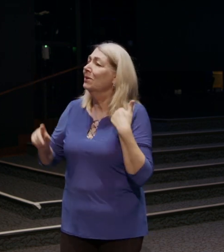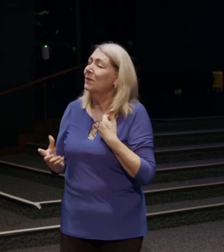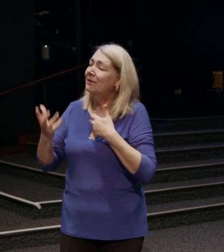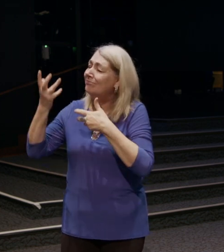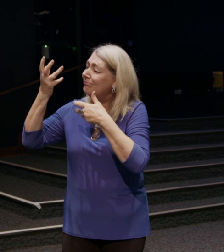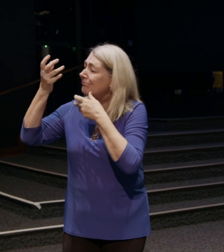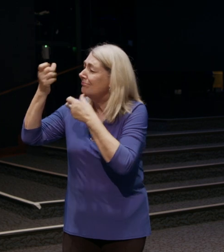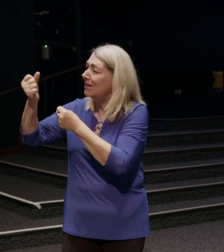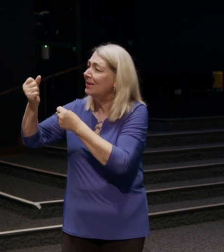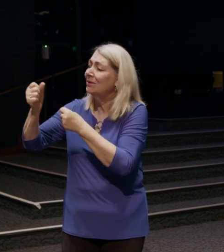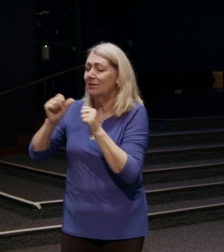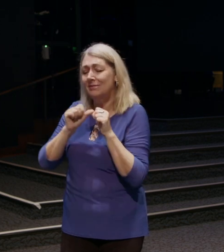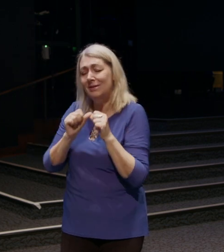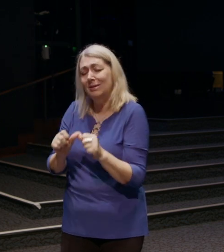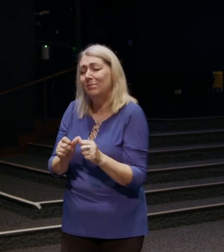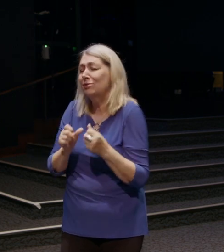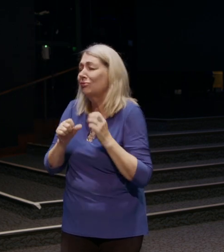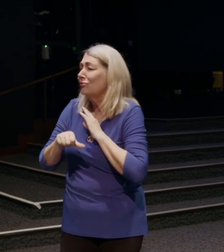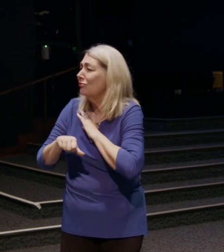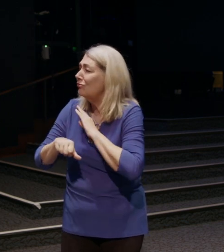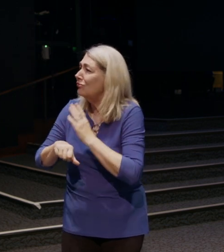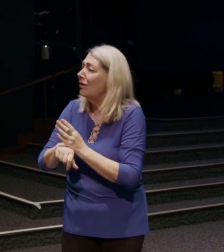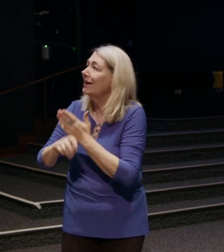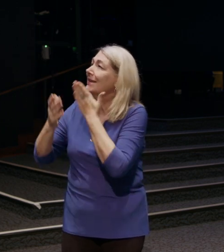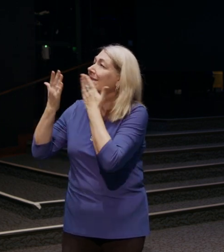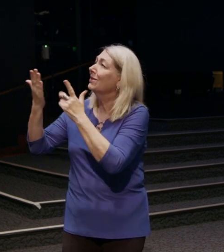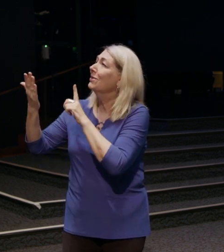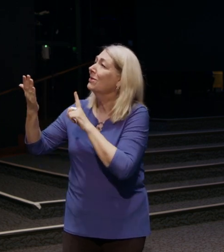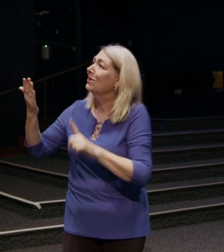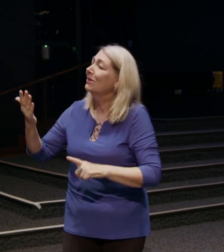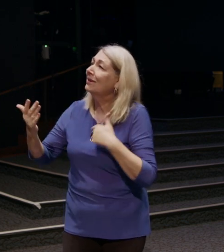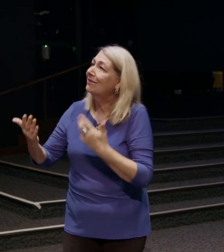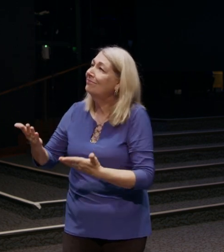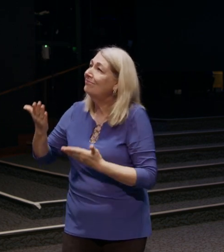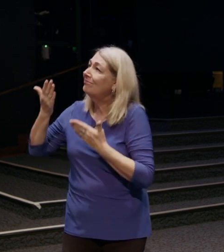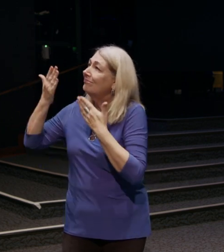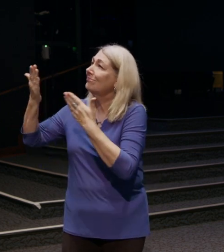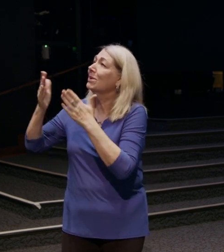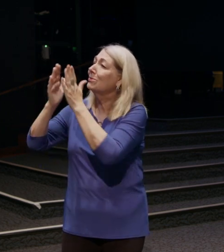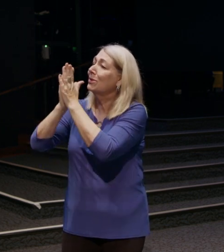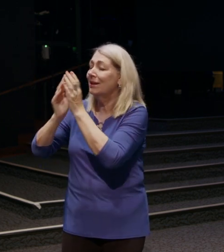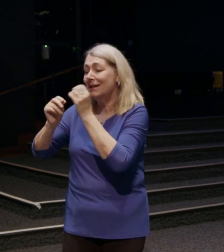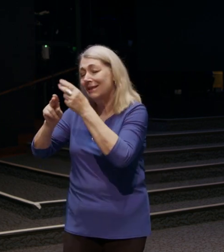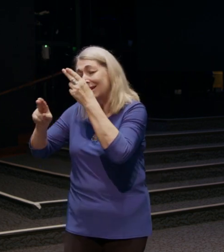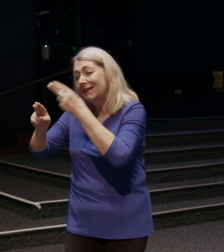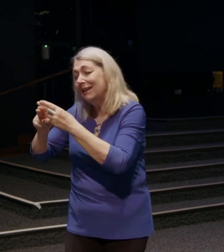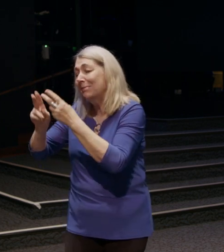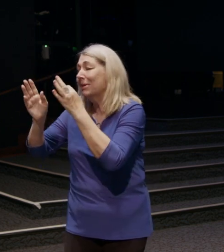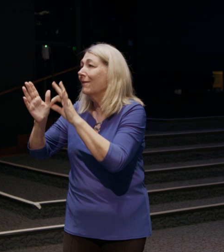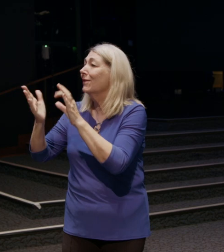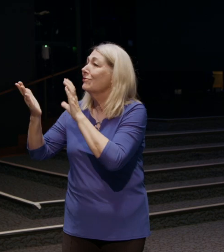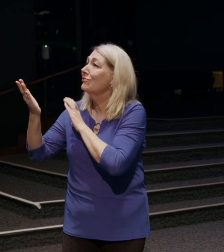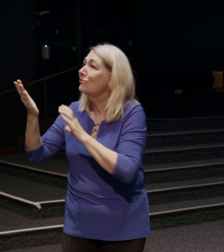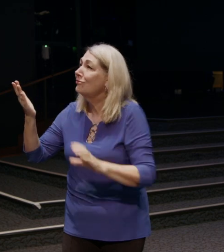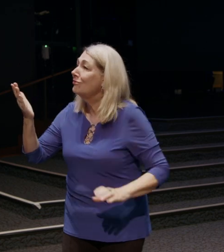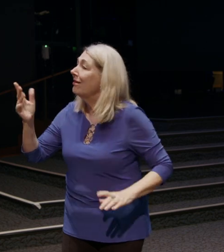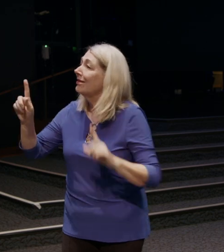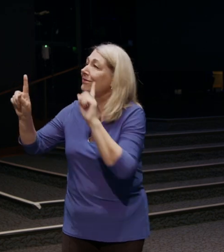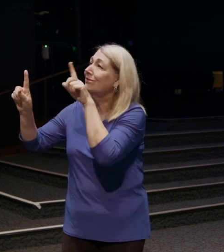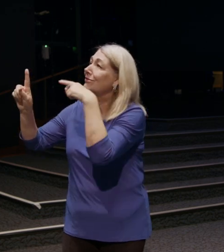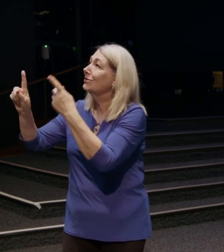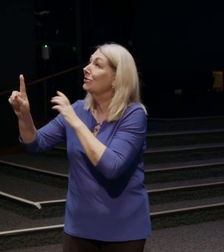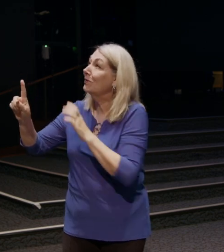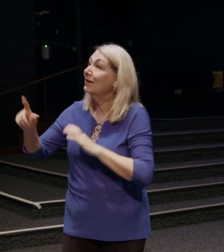strong. Thank you, Lord. We offer this prayer in the name of Christ, just Christ, and